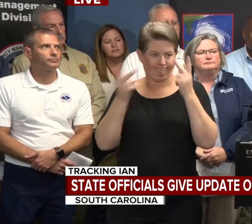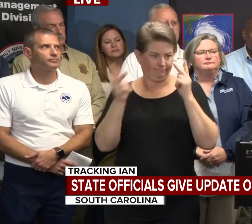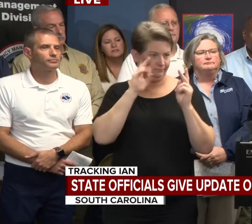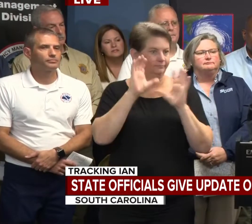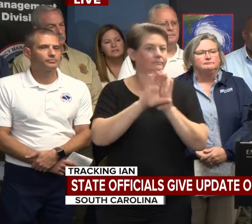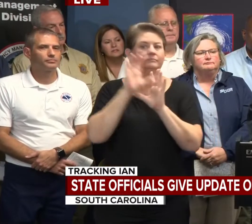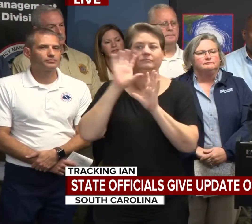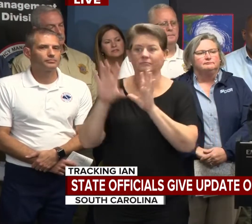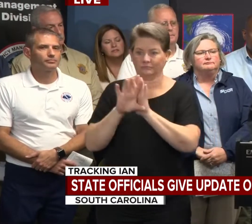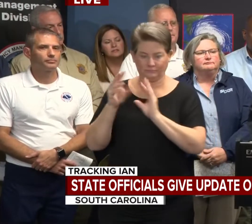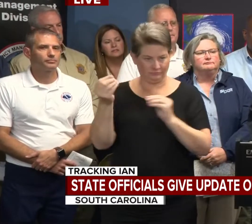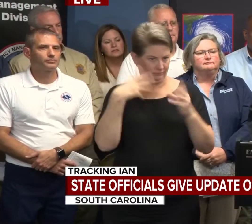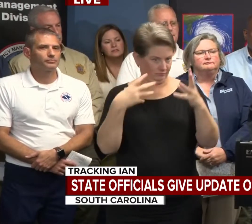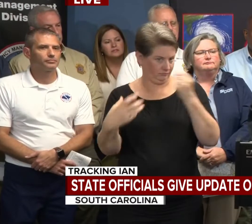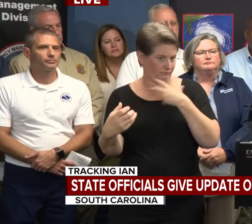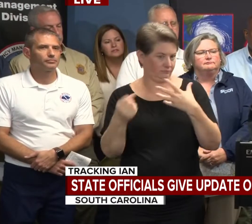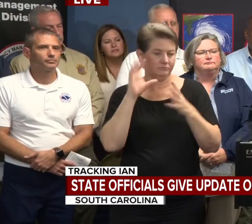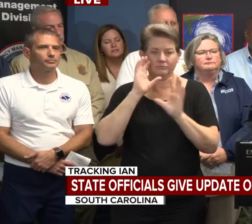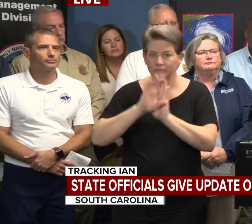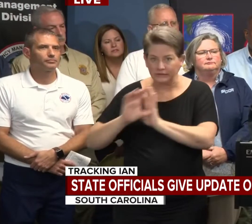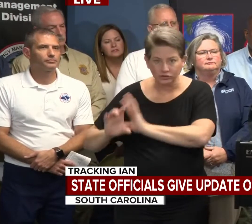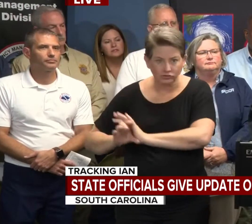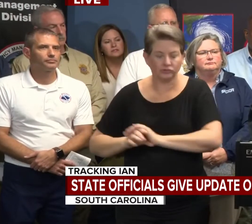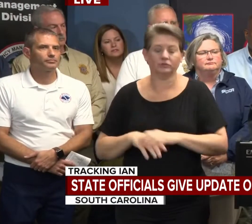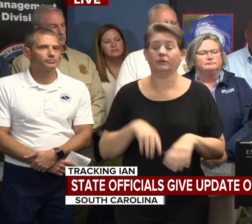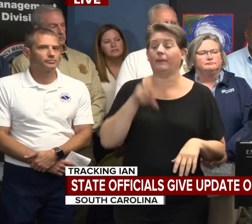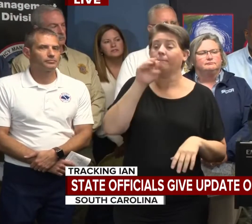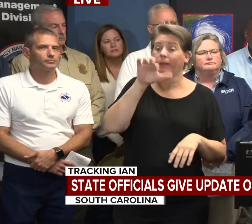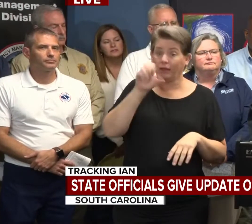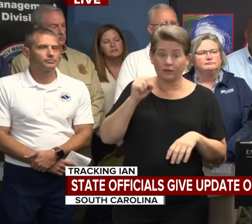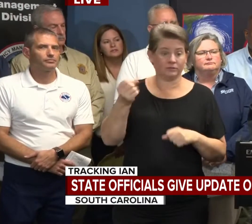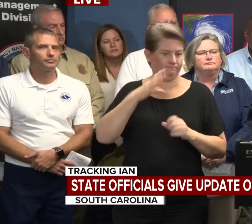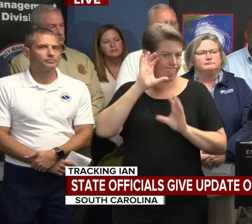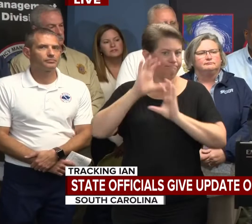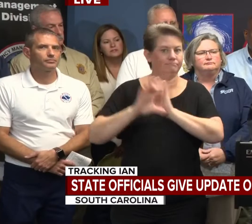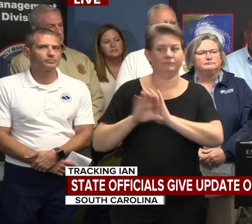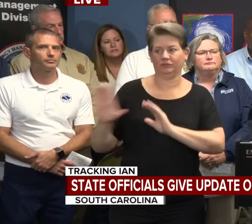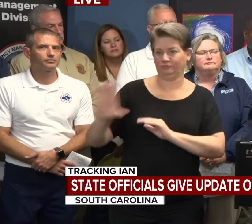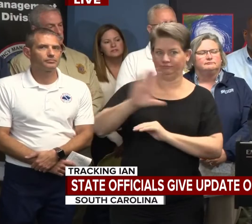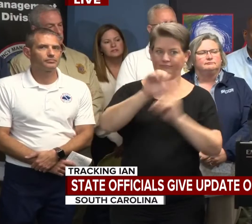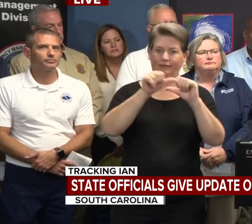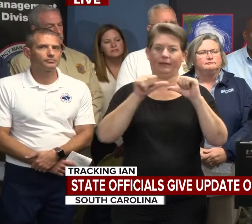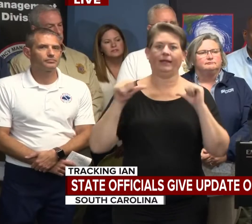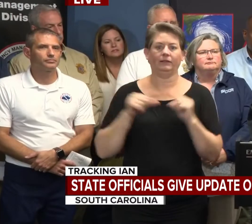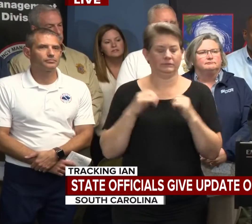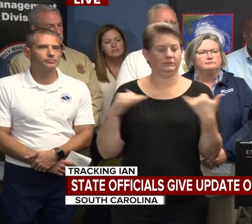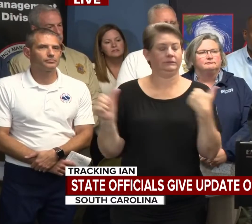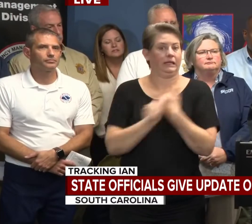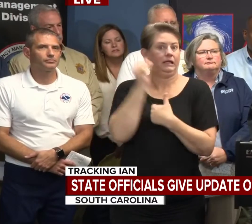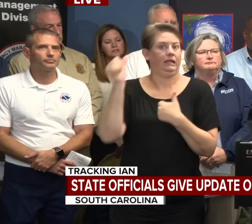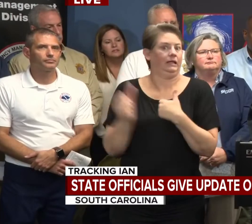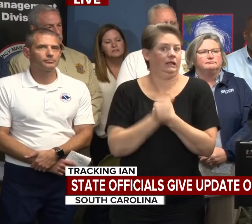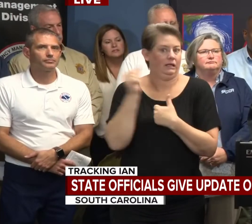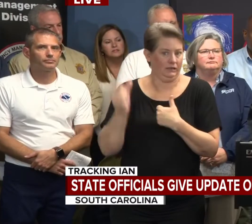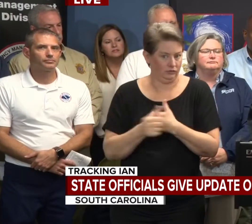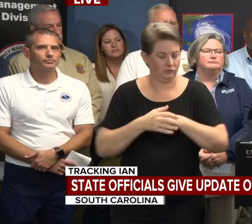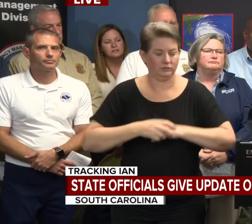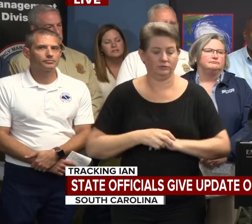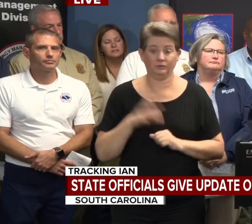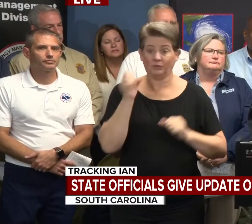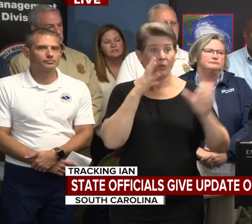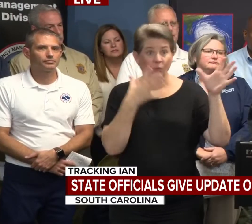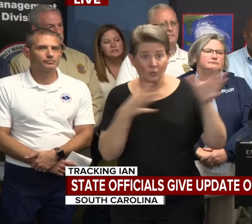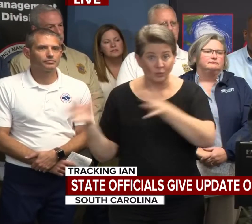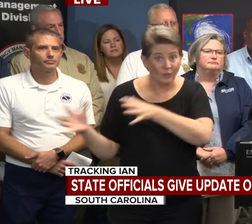have been sending us, the mayors and others, and it's still very dangerous. And there's still winds even where there's not